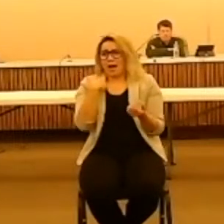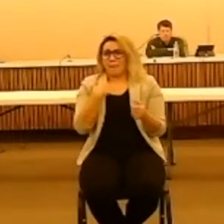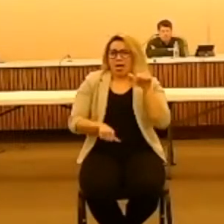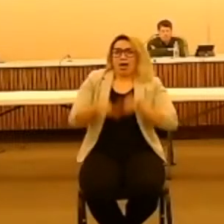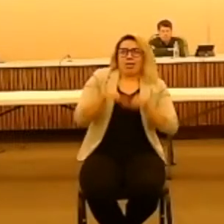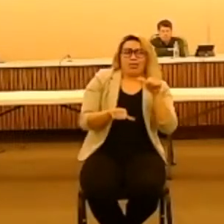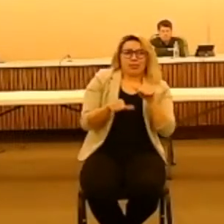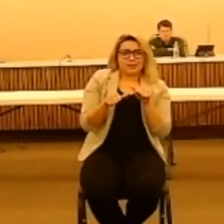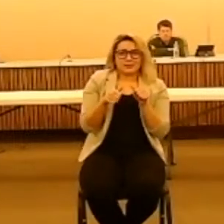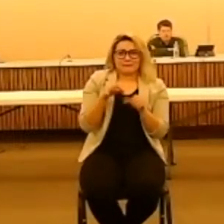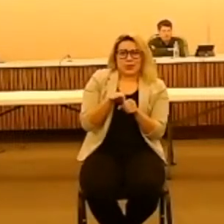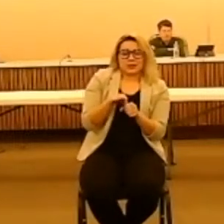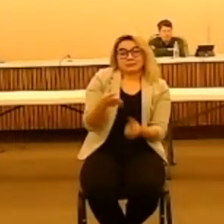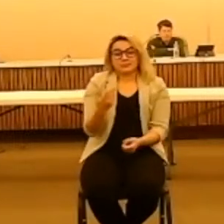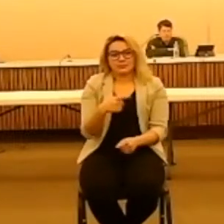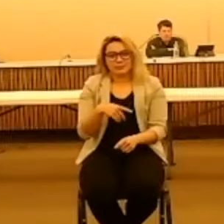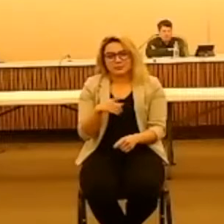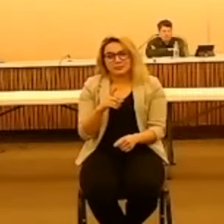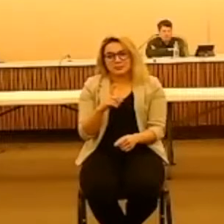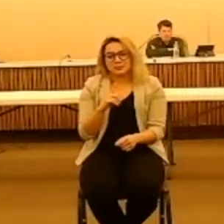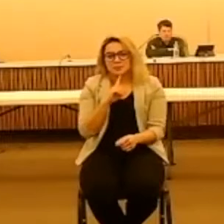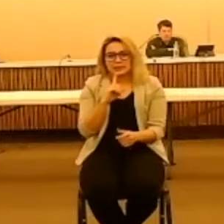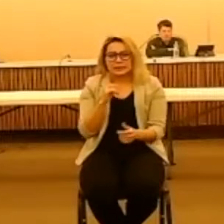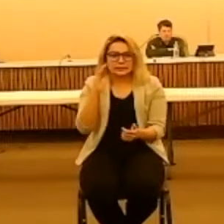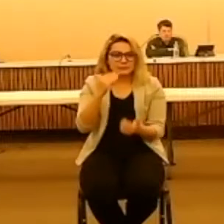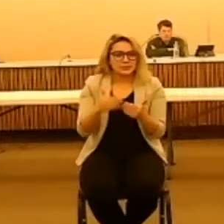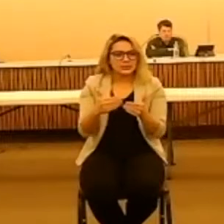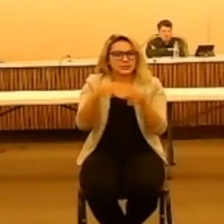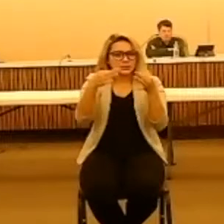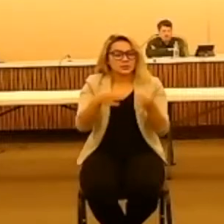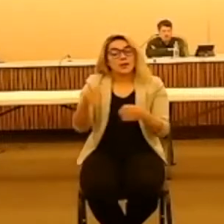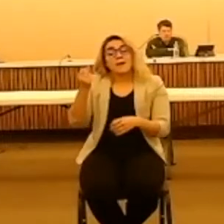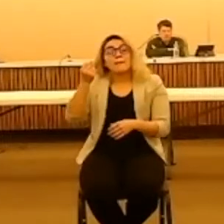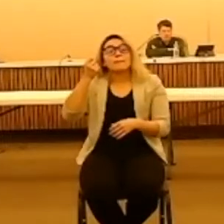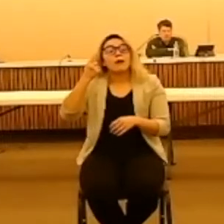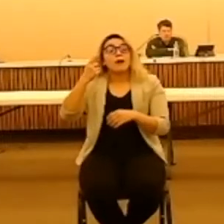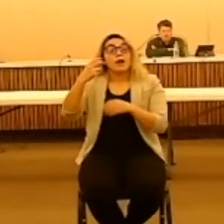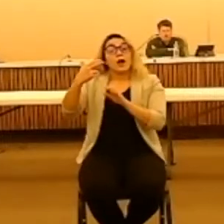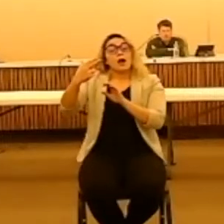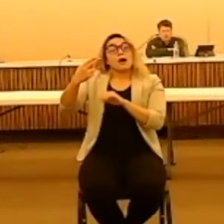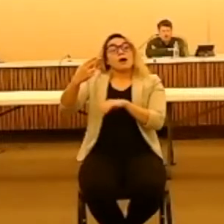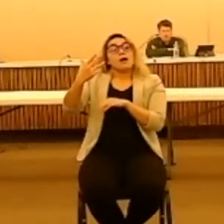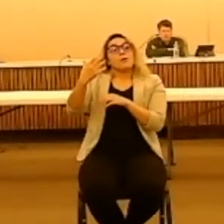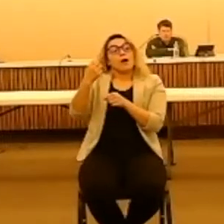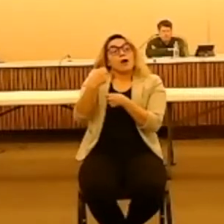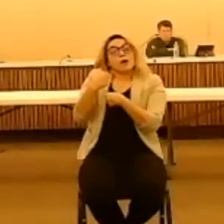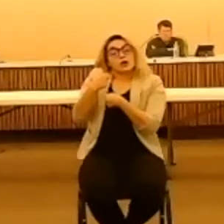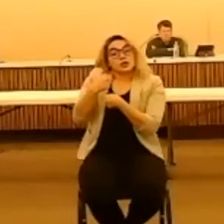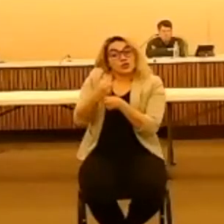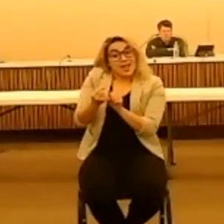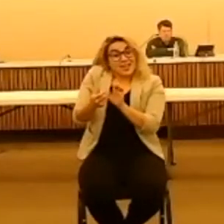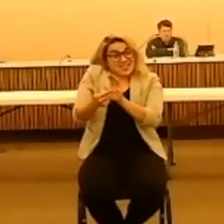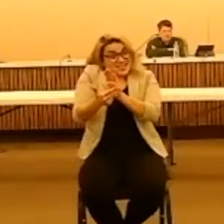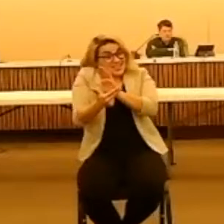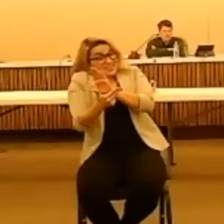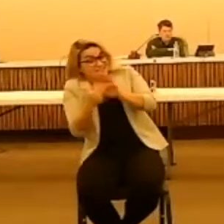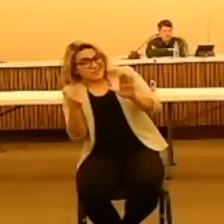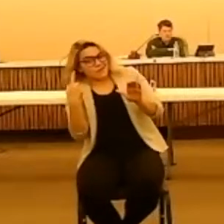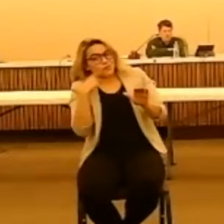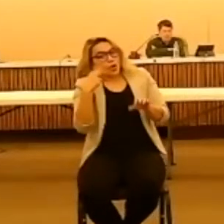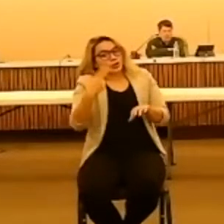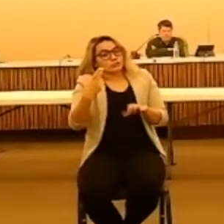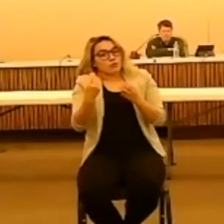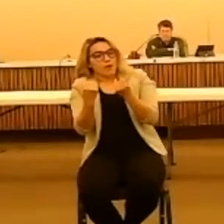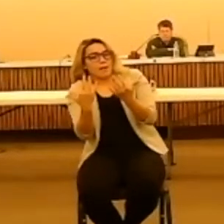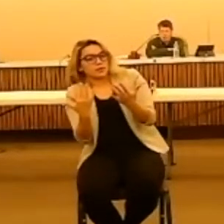for the historic properties without creating an undue burden for other property owners. You know, the thing